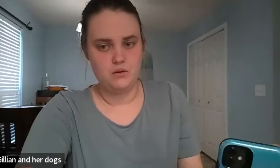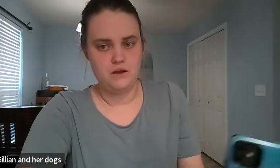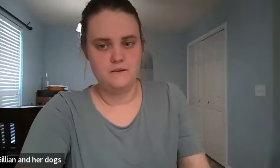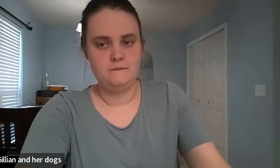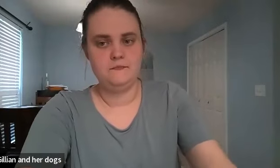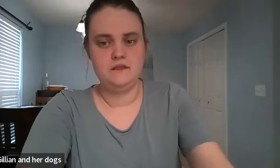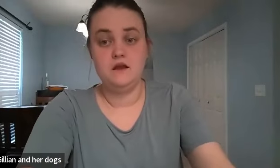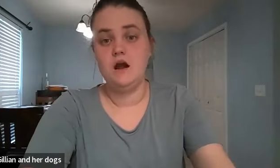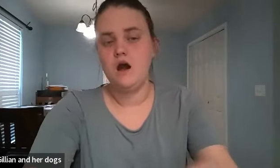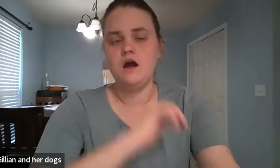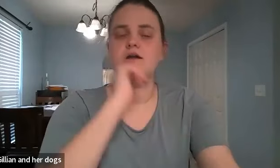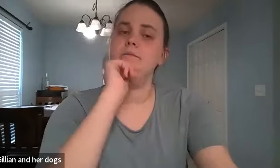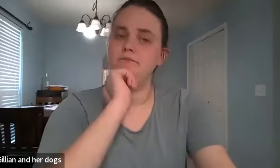Crow, a hawk.